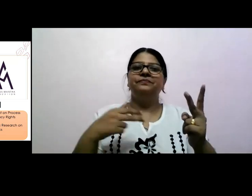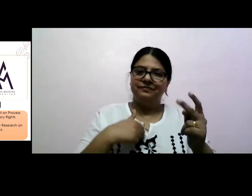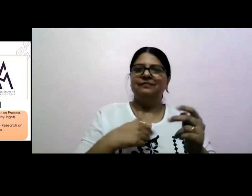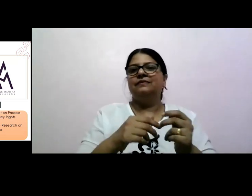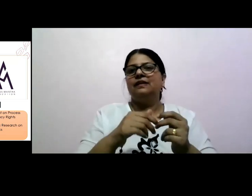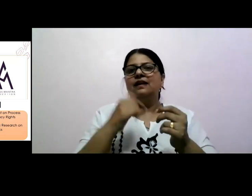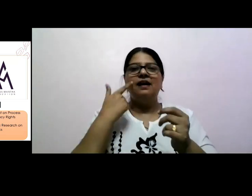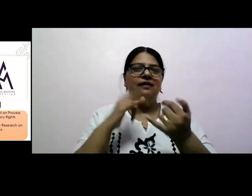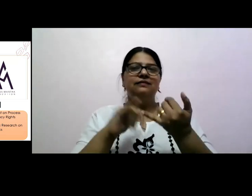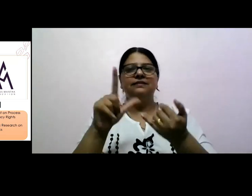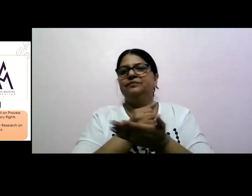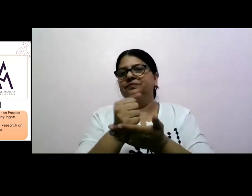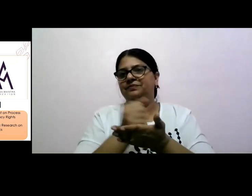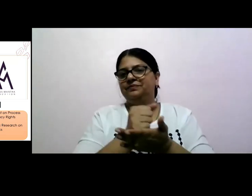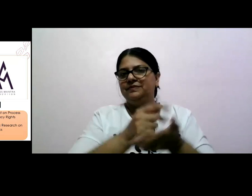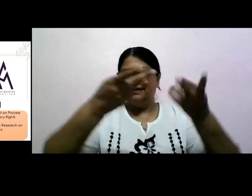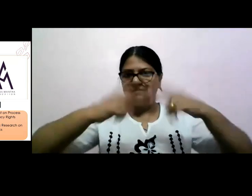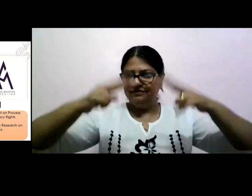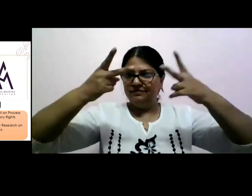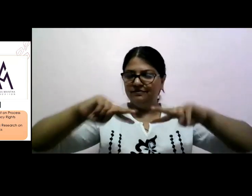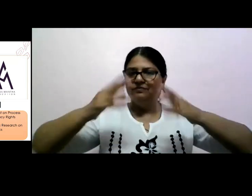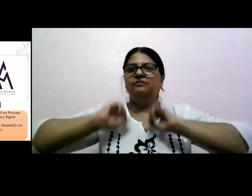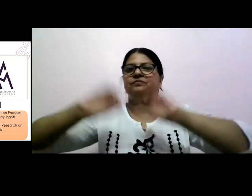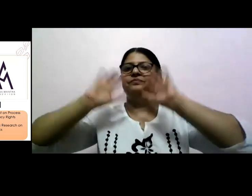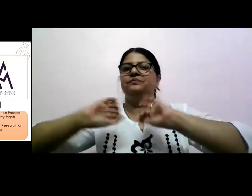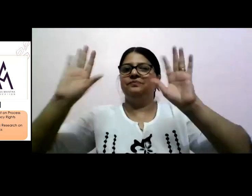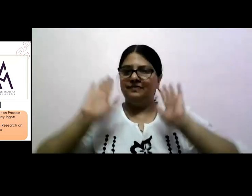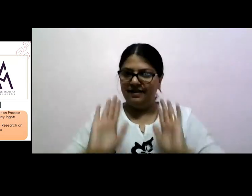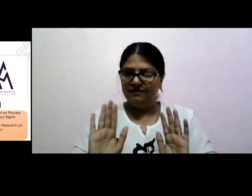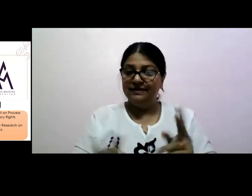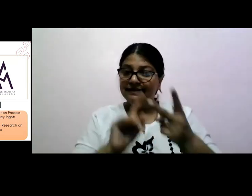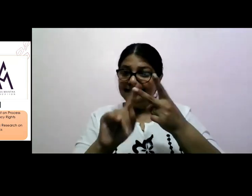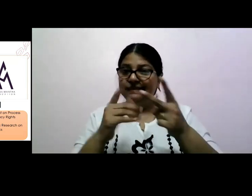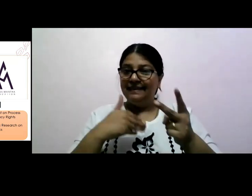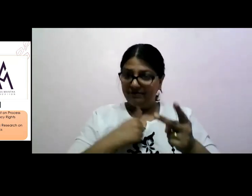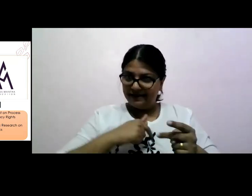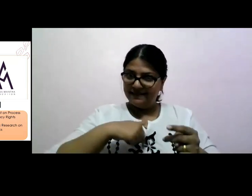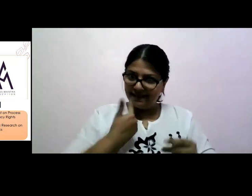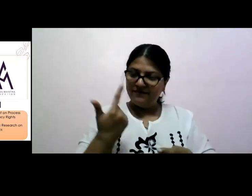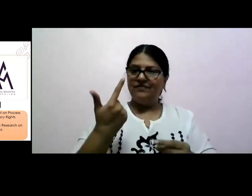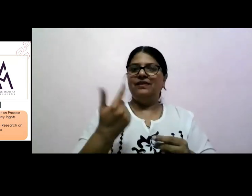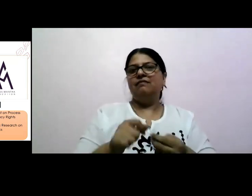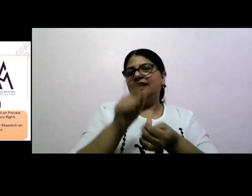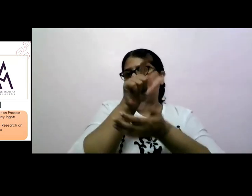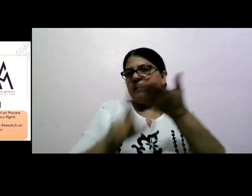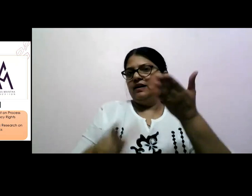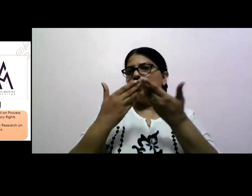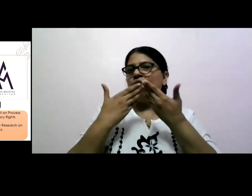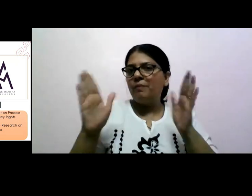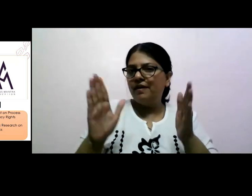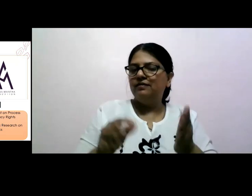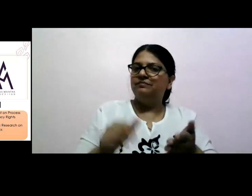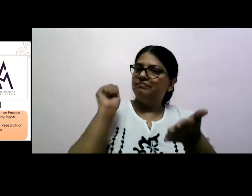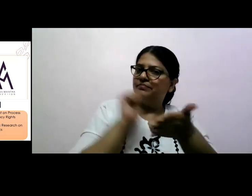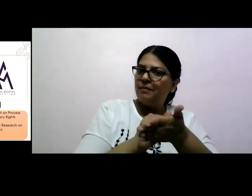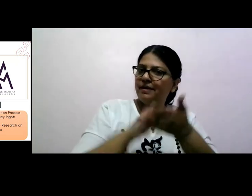talk to the lawyers, the police. We want that to be completely accessible. We want all those information to be completely accessible in sign language,